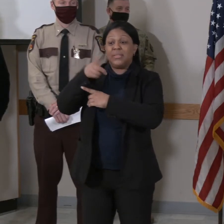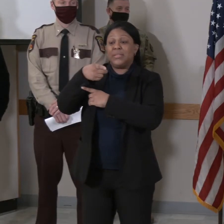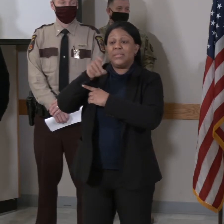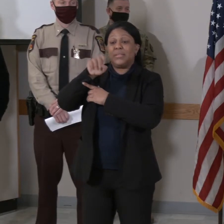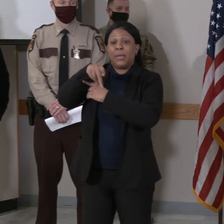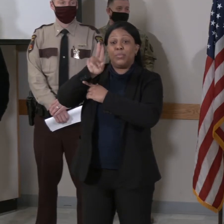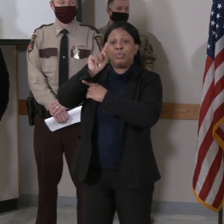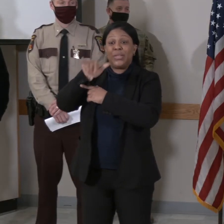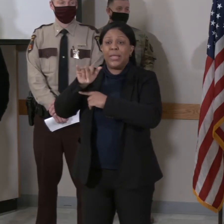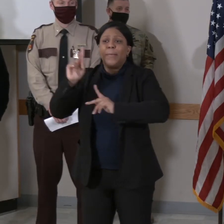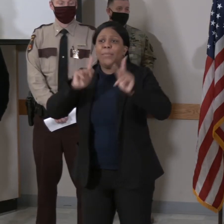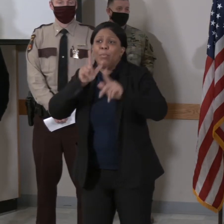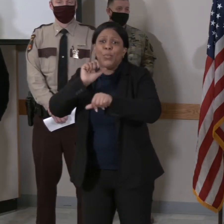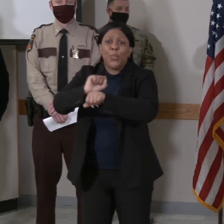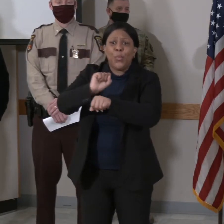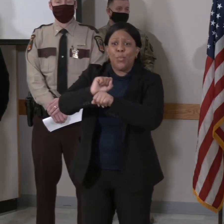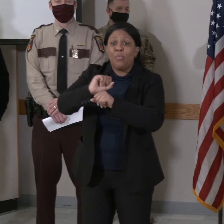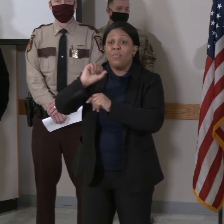so the courts can do their job.